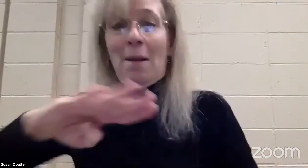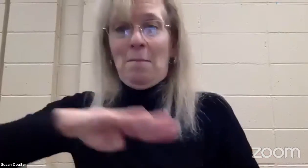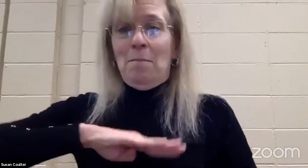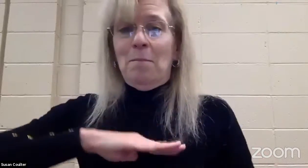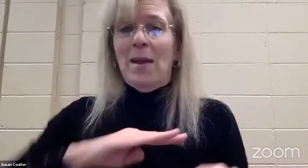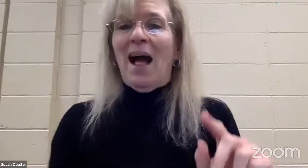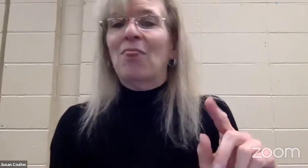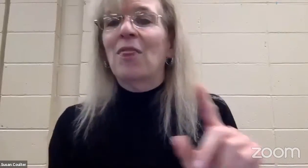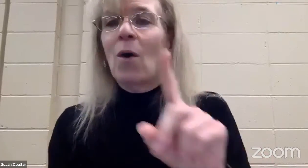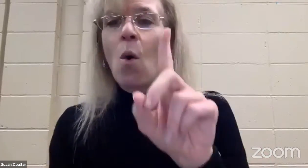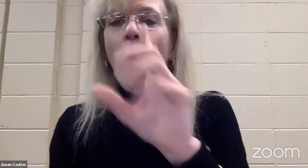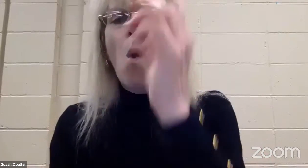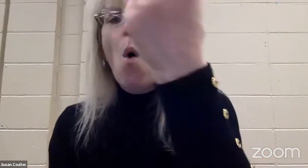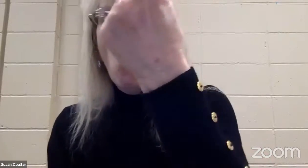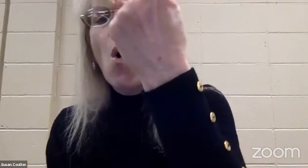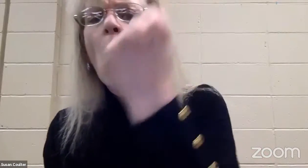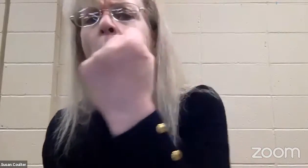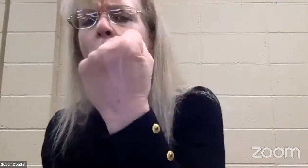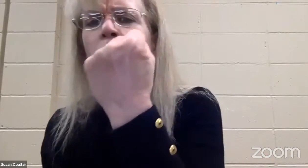Okay, Beth,